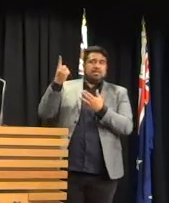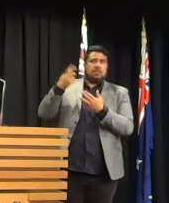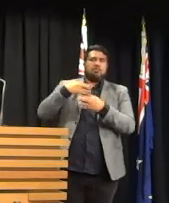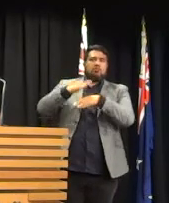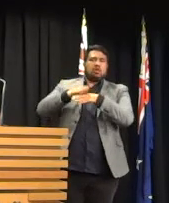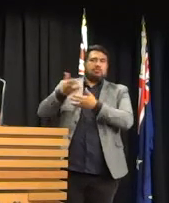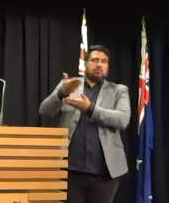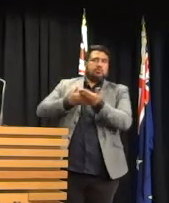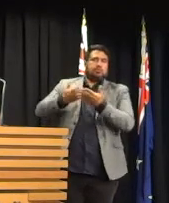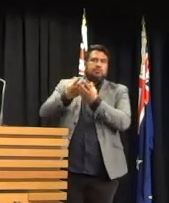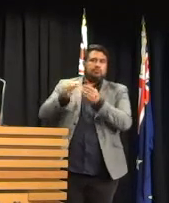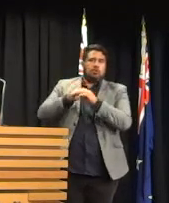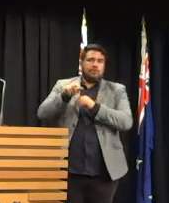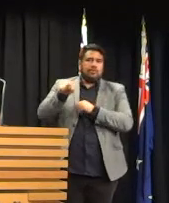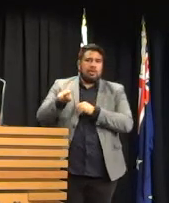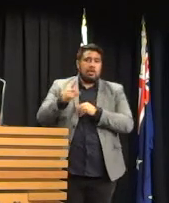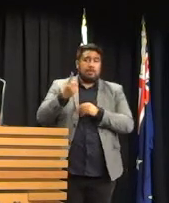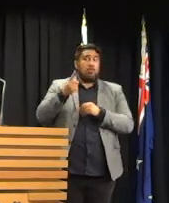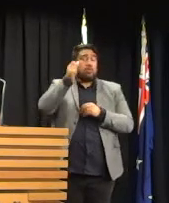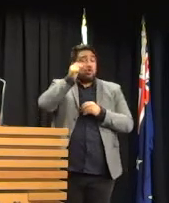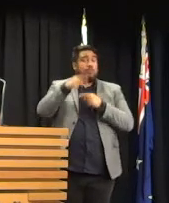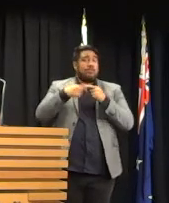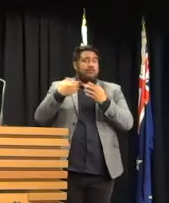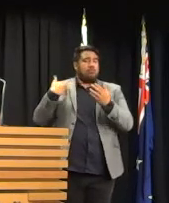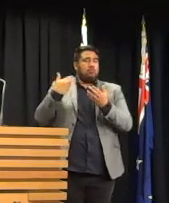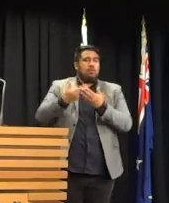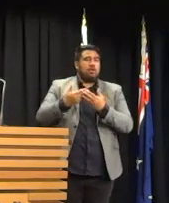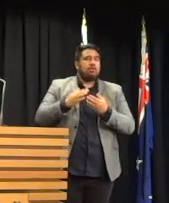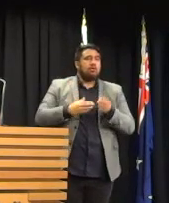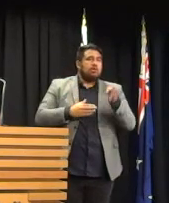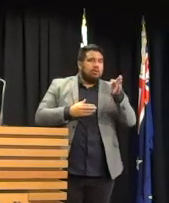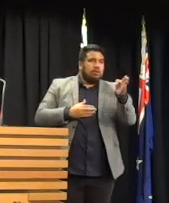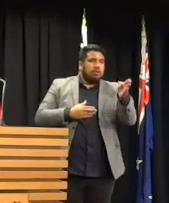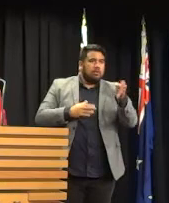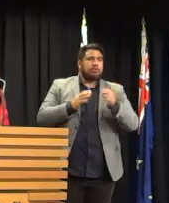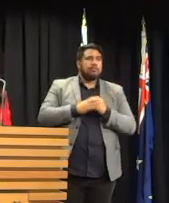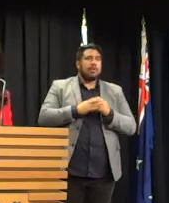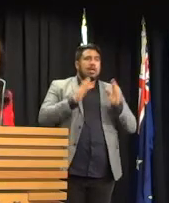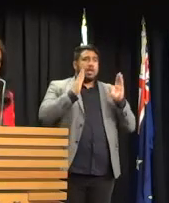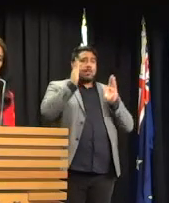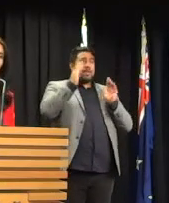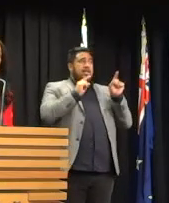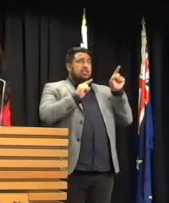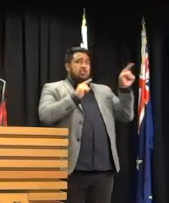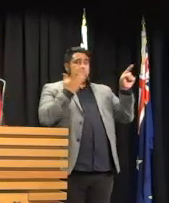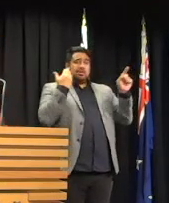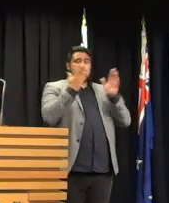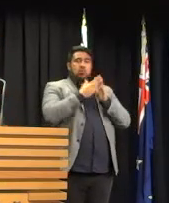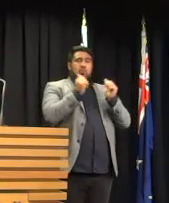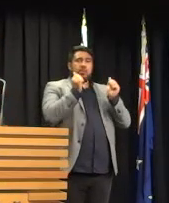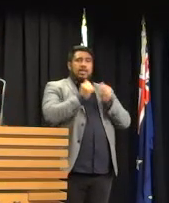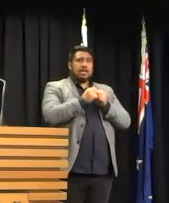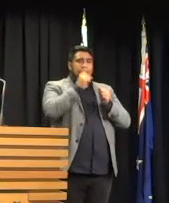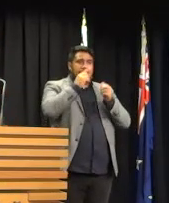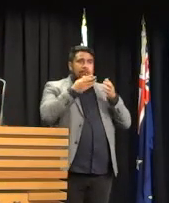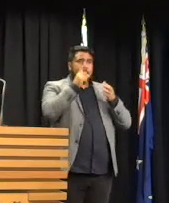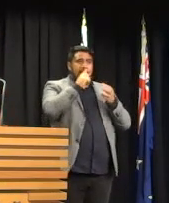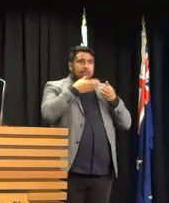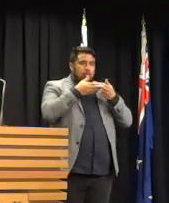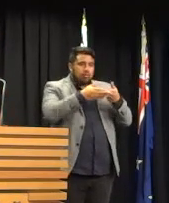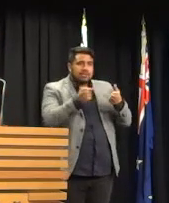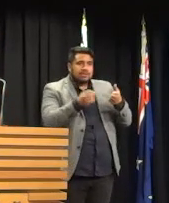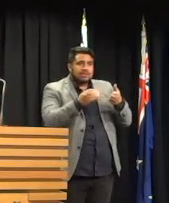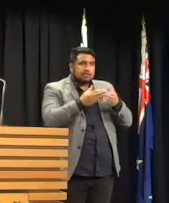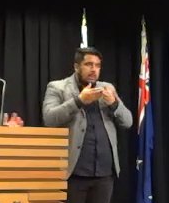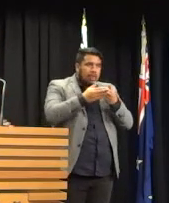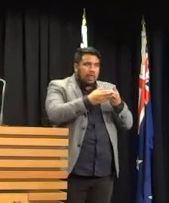certainly on our radar and has been for some time. Prime Minister, the people smuggling vessel that was intercepted in Malaysia over the weekend, Yes. do you think that vessel was capable of reaching New